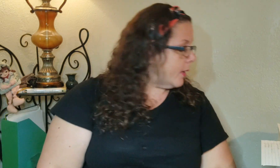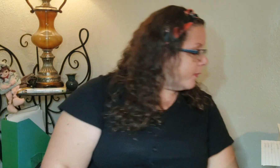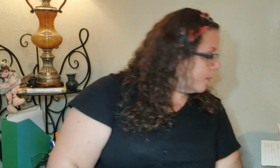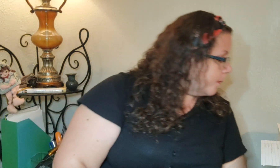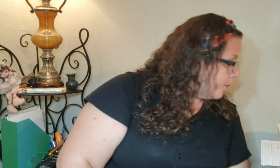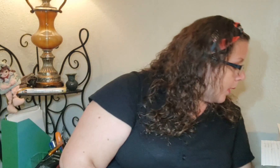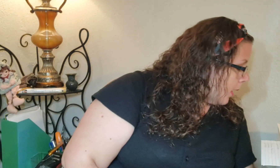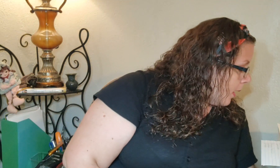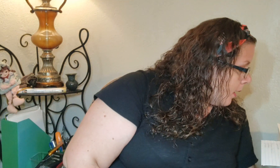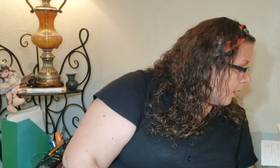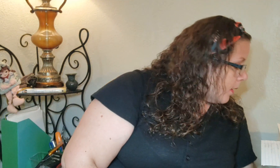of them.